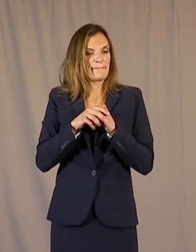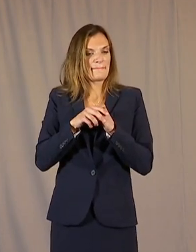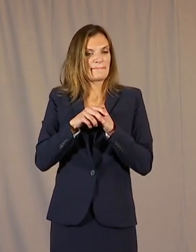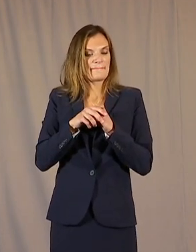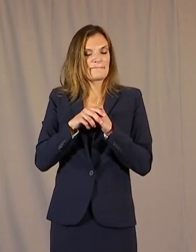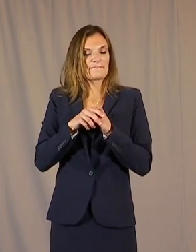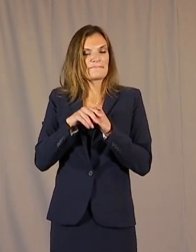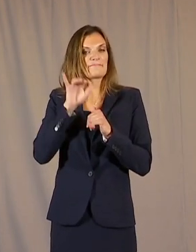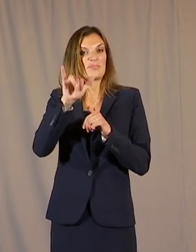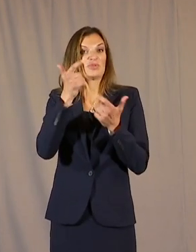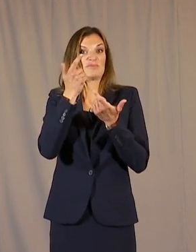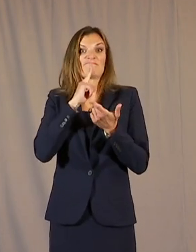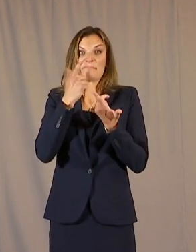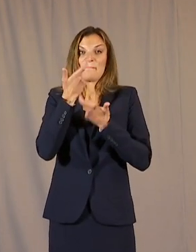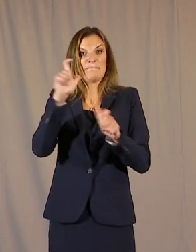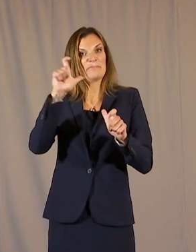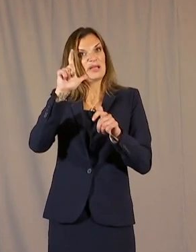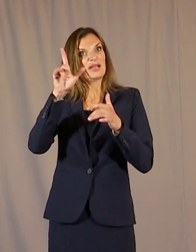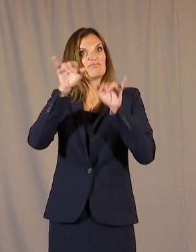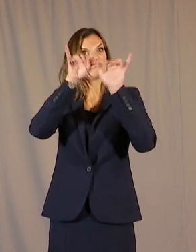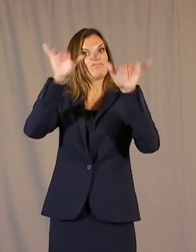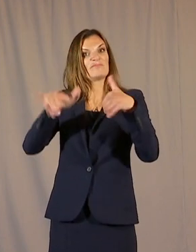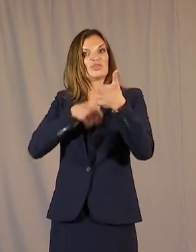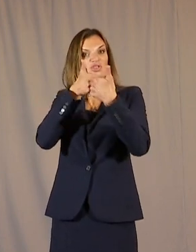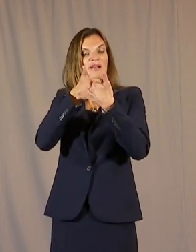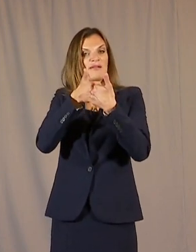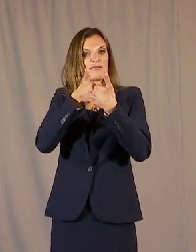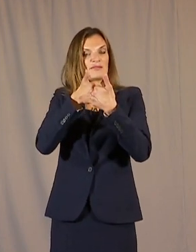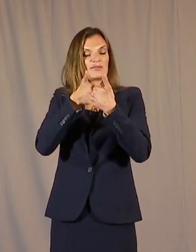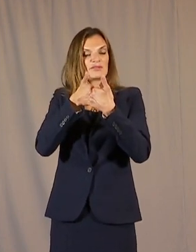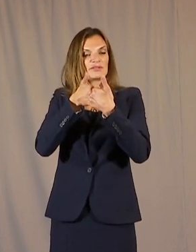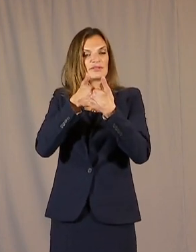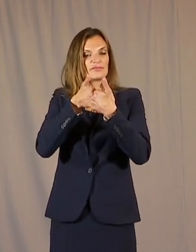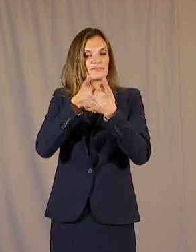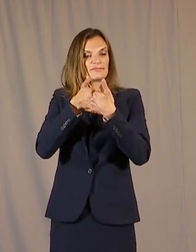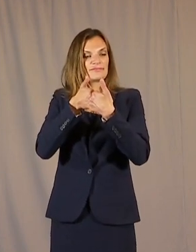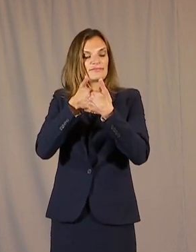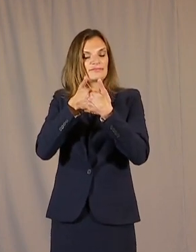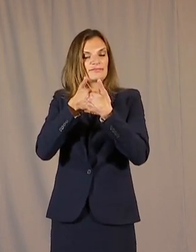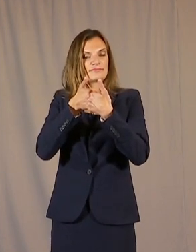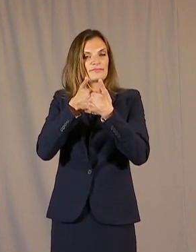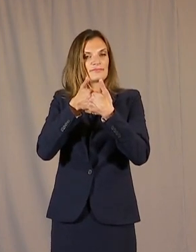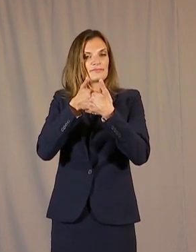major systemic challenges that we were facing as we were